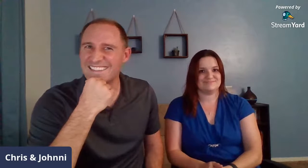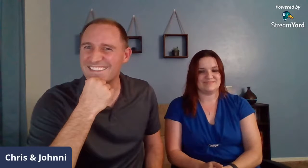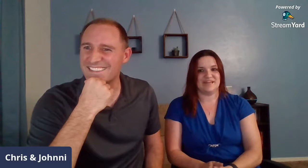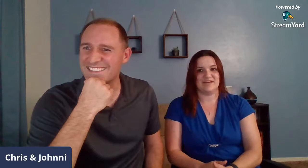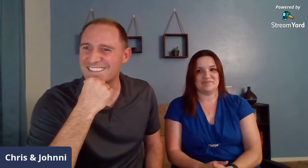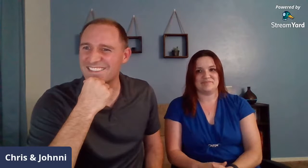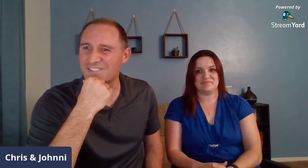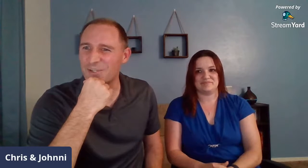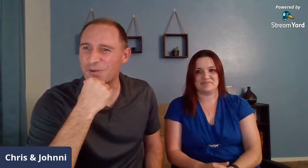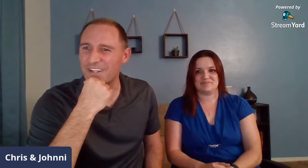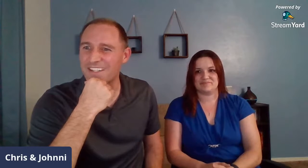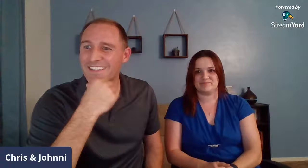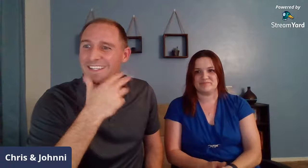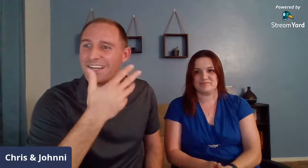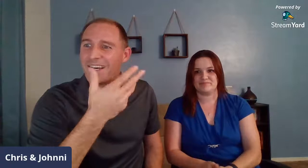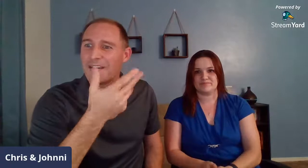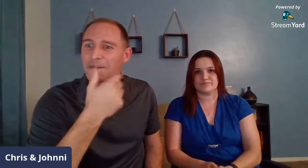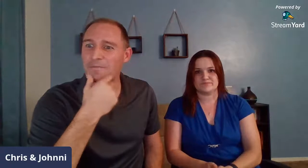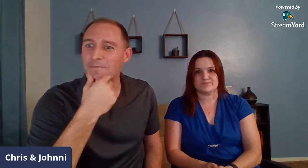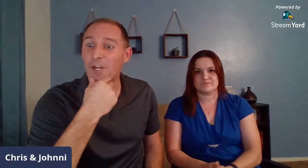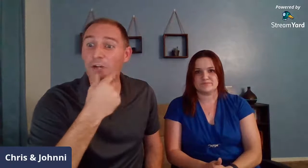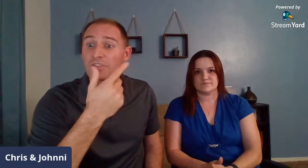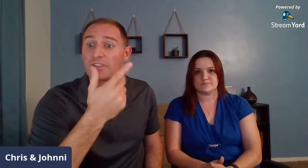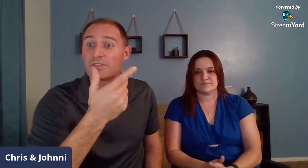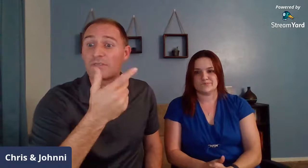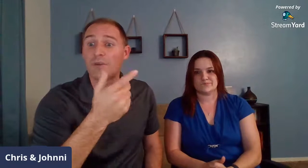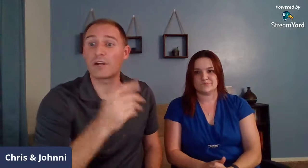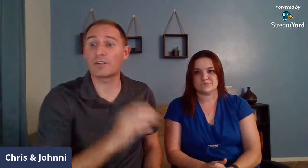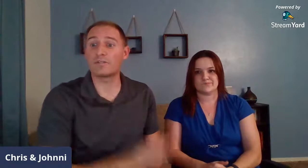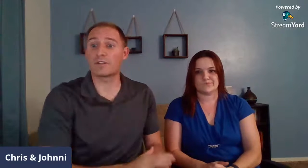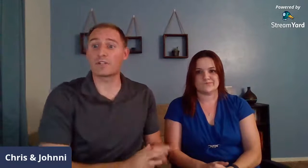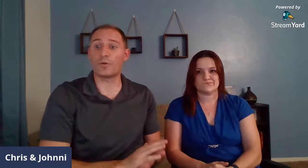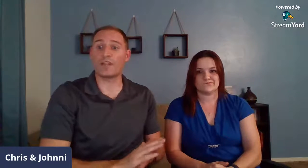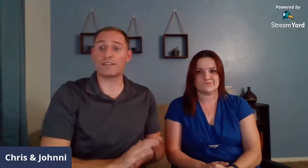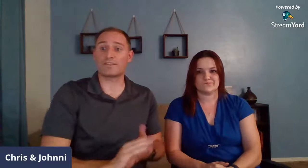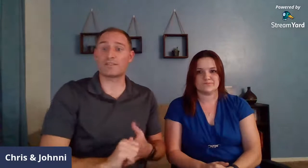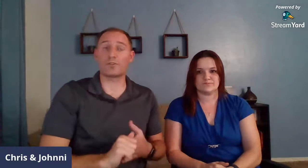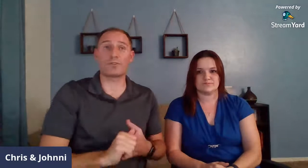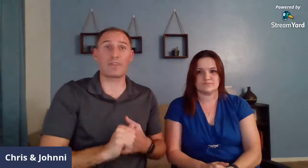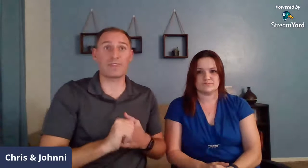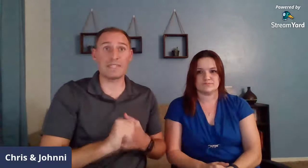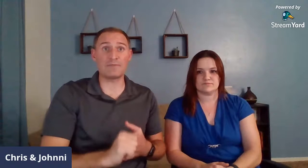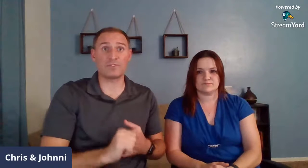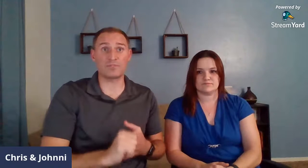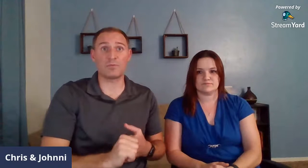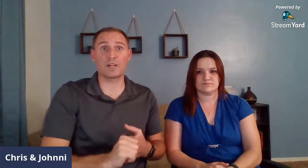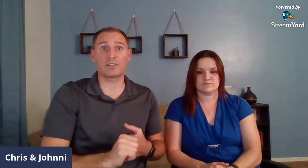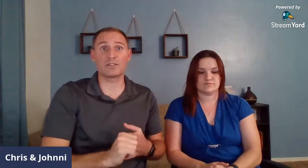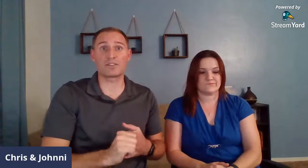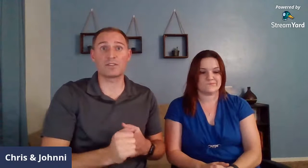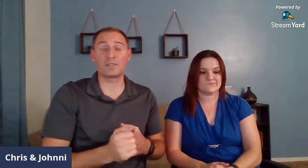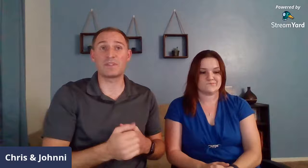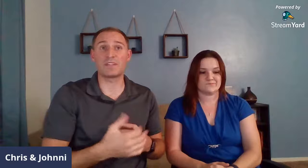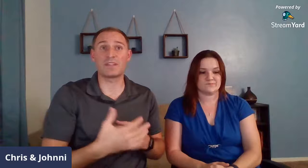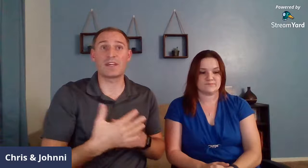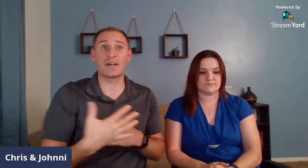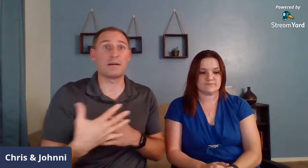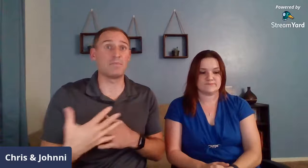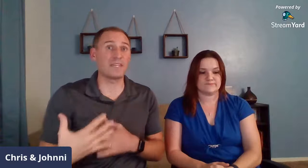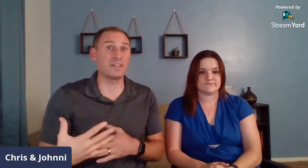just a forewarning. So tomorrow, really quick. So the theme for tomorrow is going to be